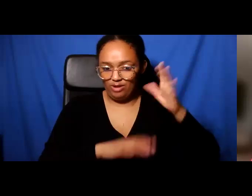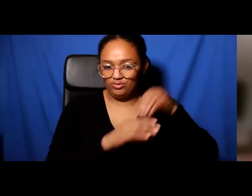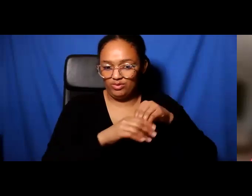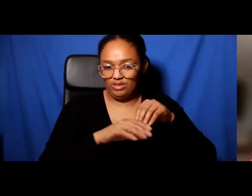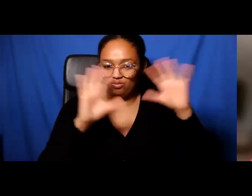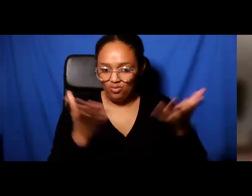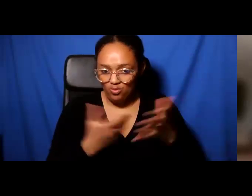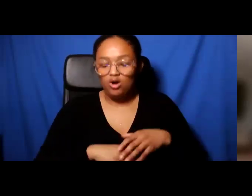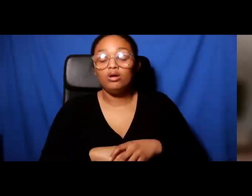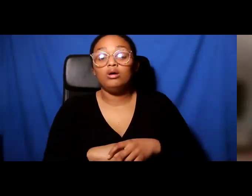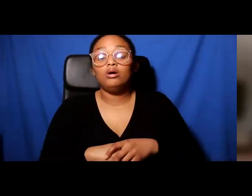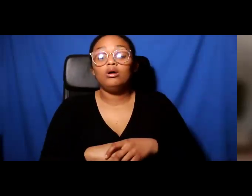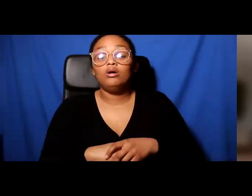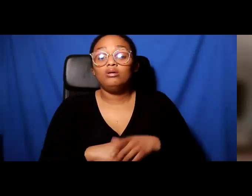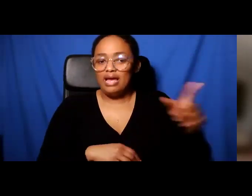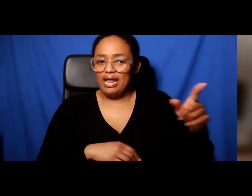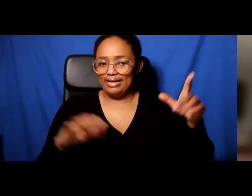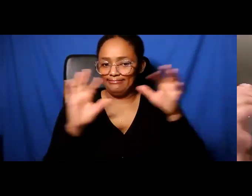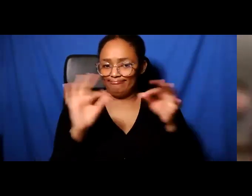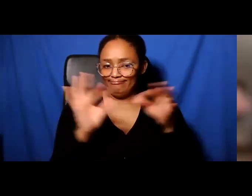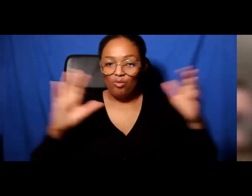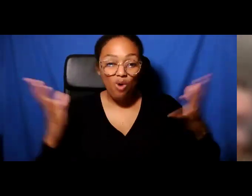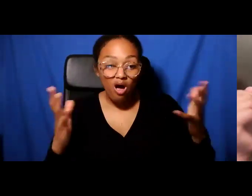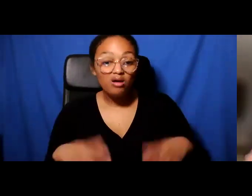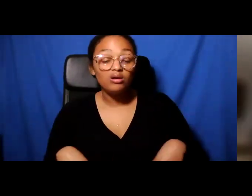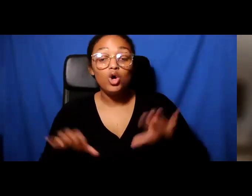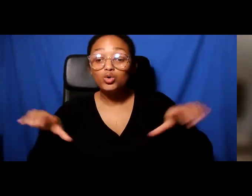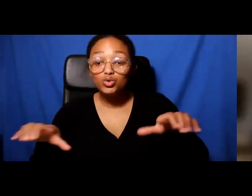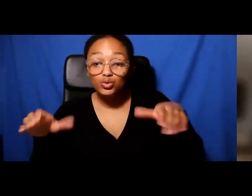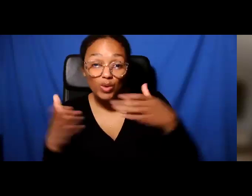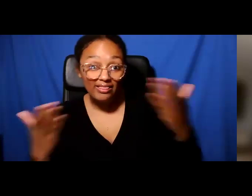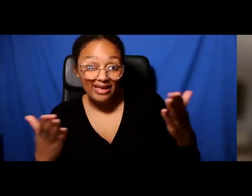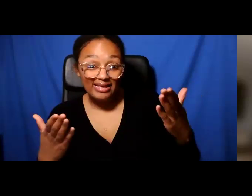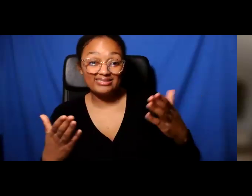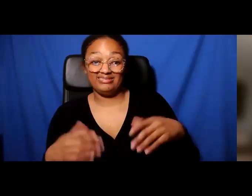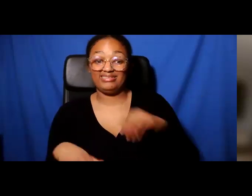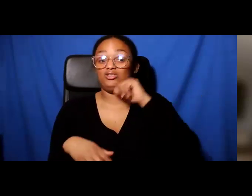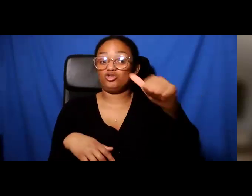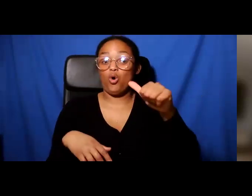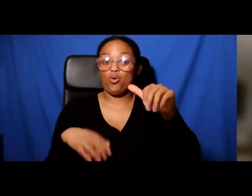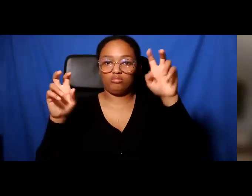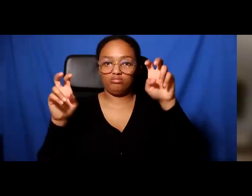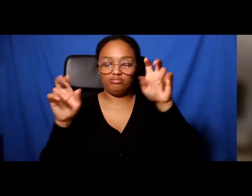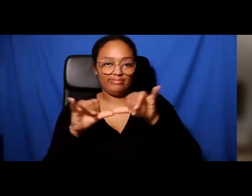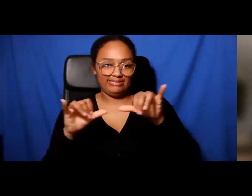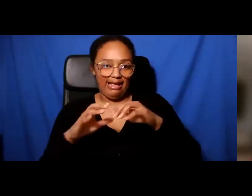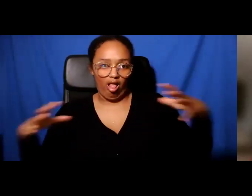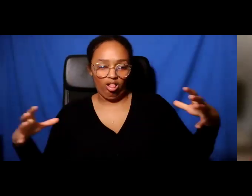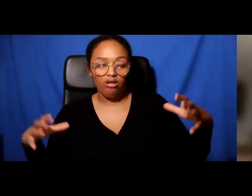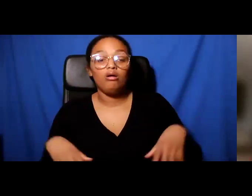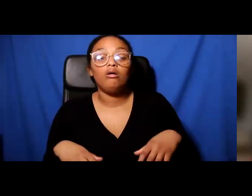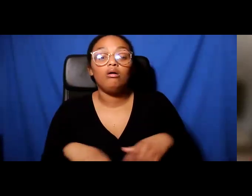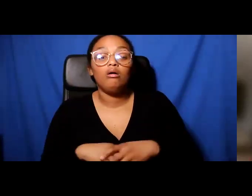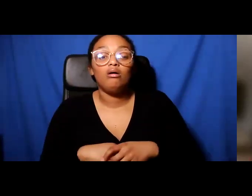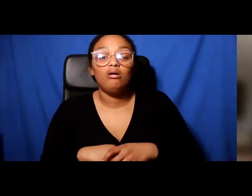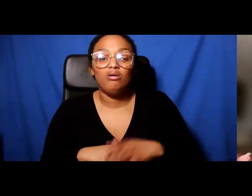things that don't scale. So what he's basically saying is the most unscalable thing founders have